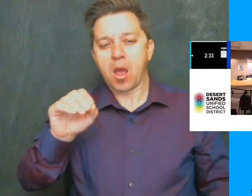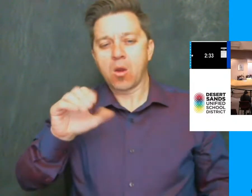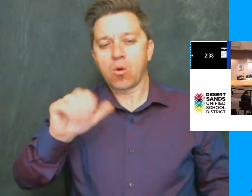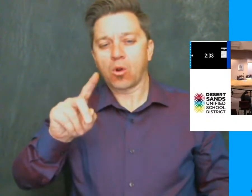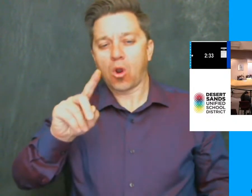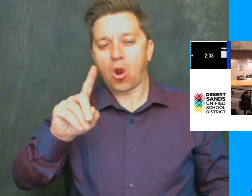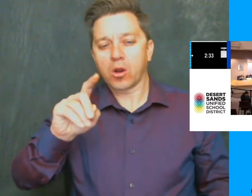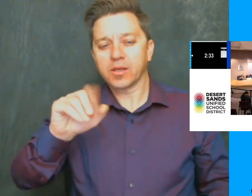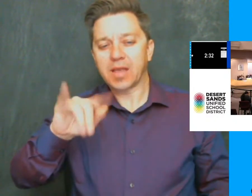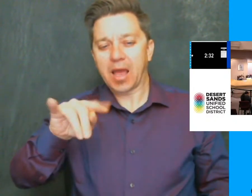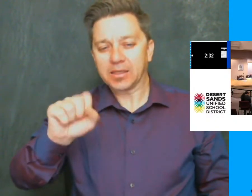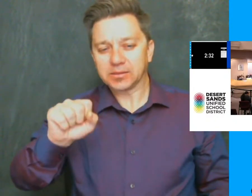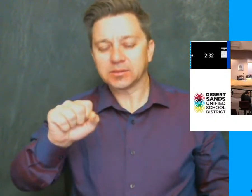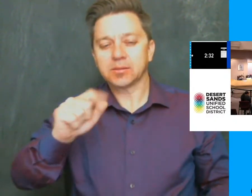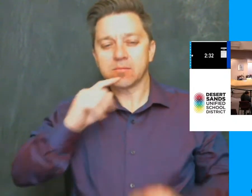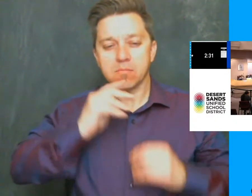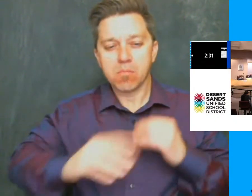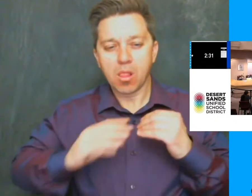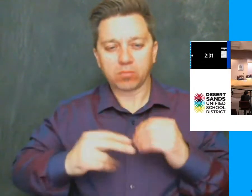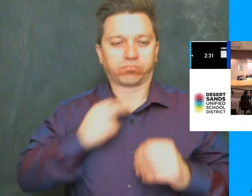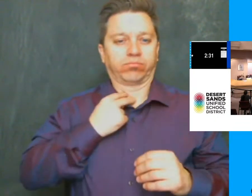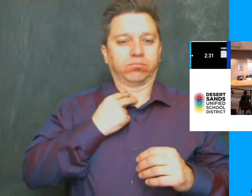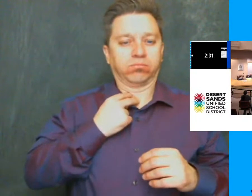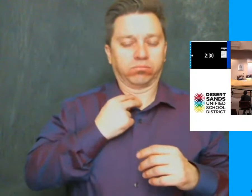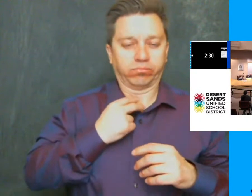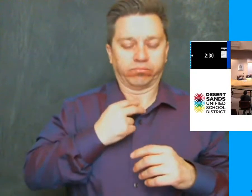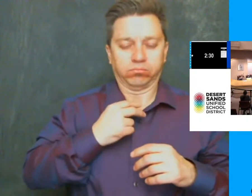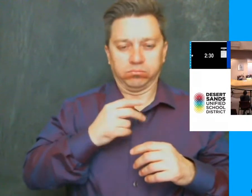For 12 to 17-year-olds, there's